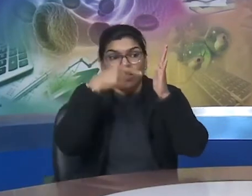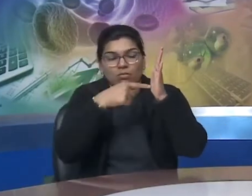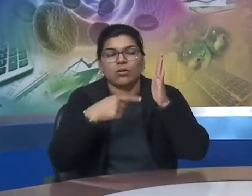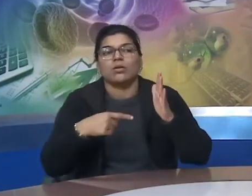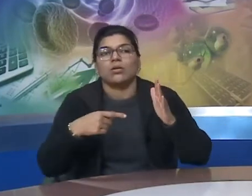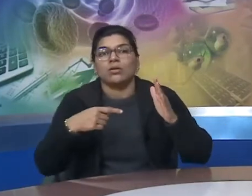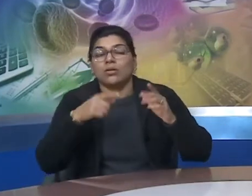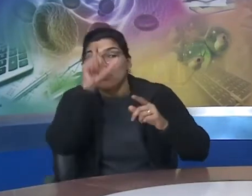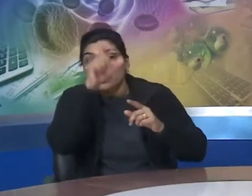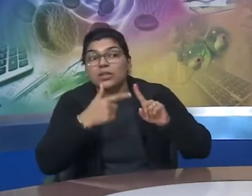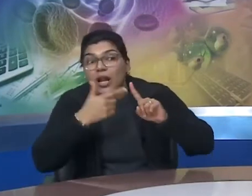Yes,